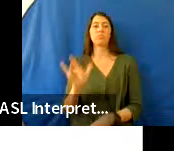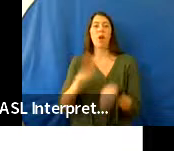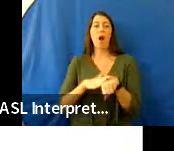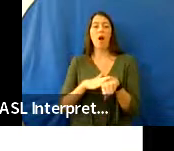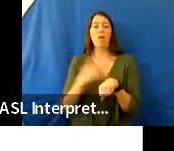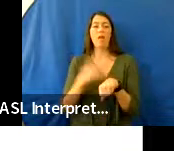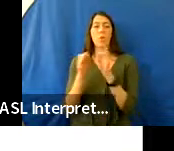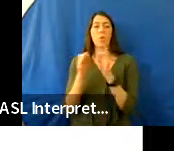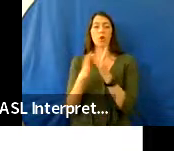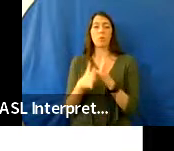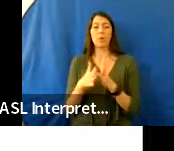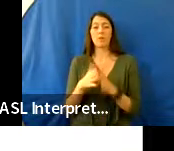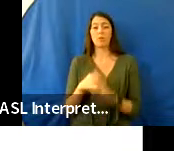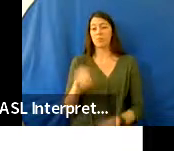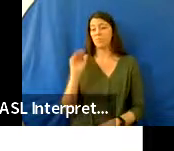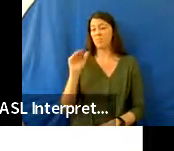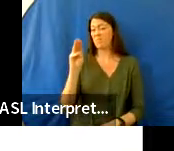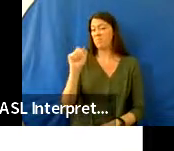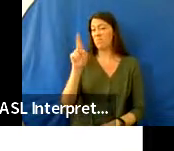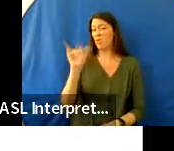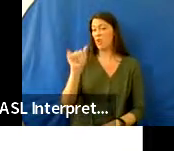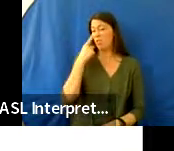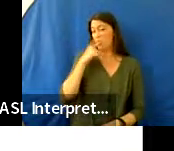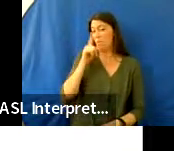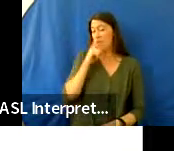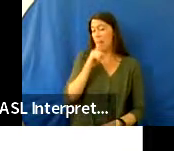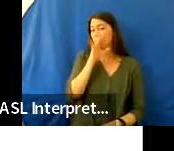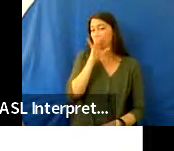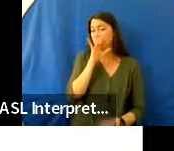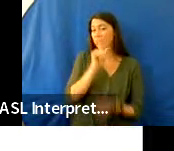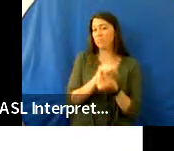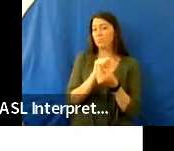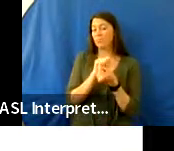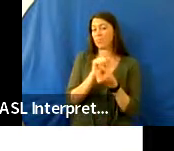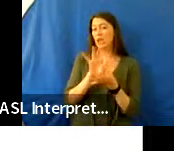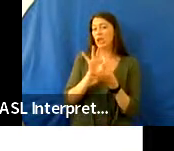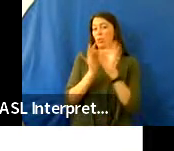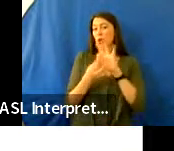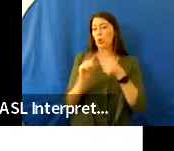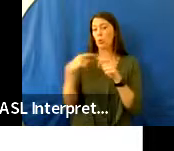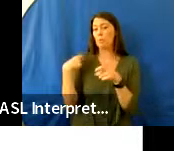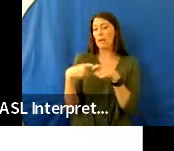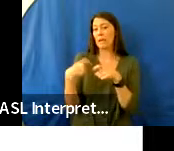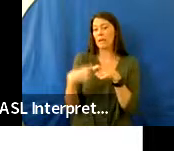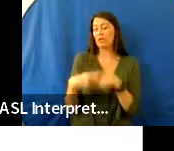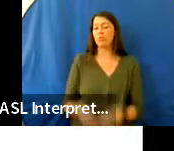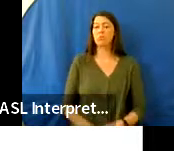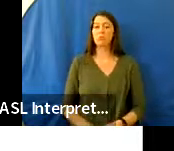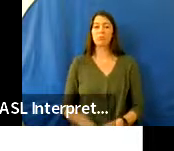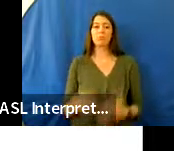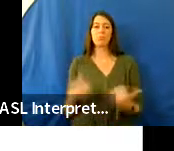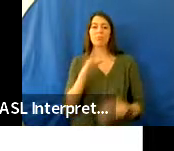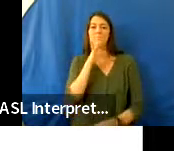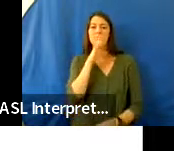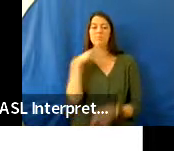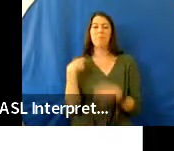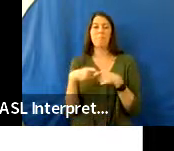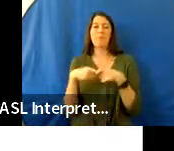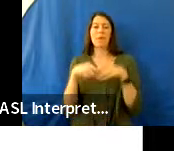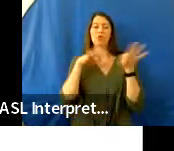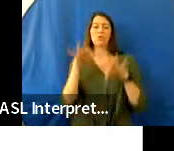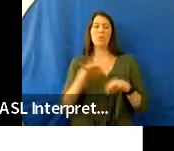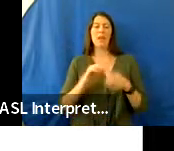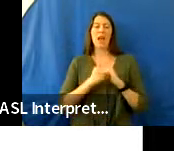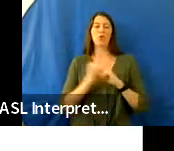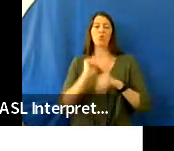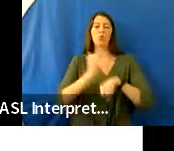Maybe Maria or Jasmine, thank you. Sí. Hola, buenas tardes, gracias por estar en esta reunión. Hay interpretación